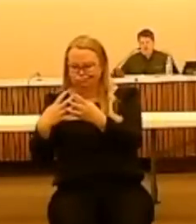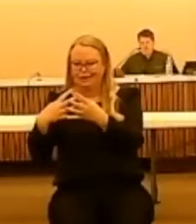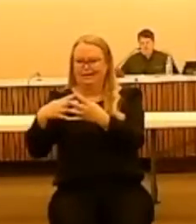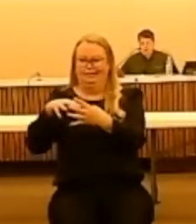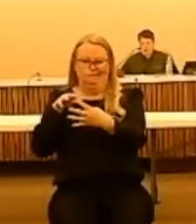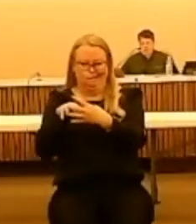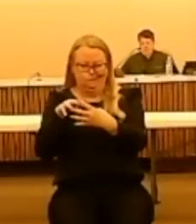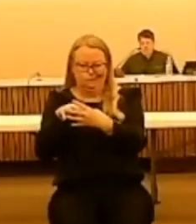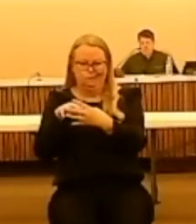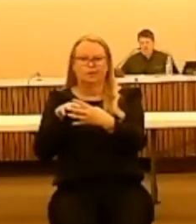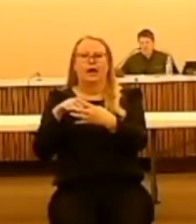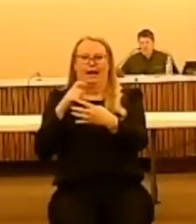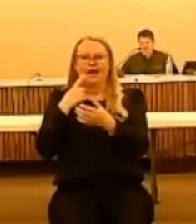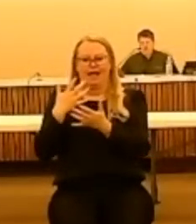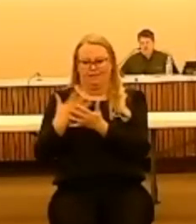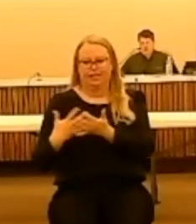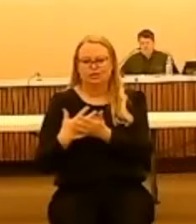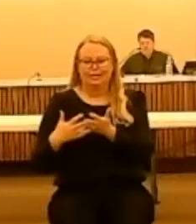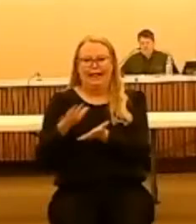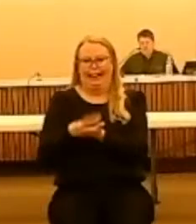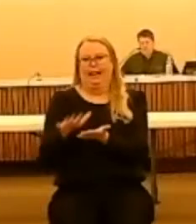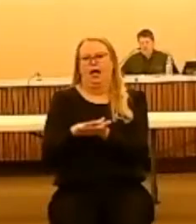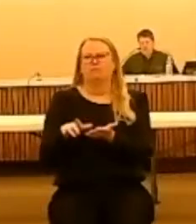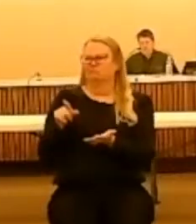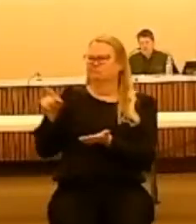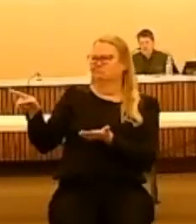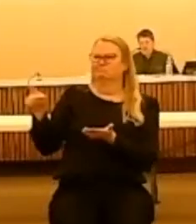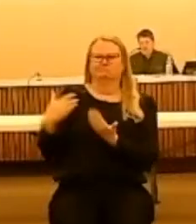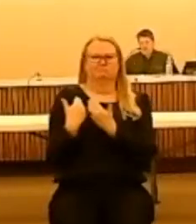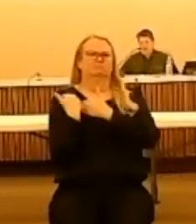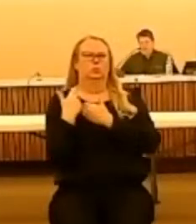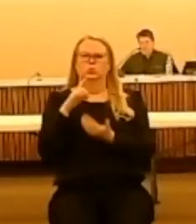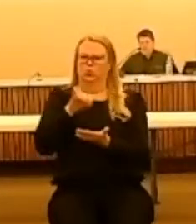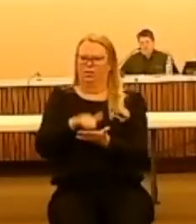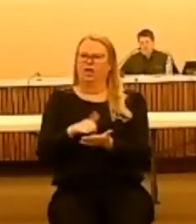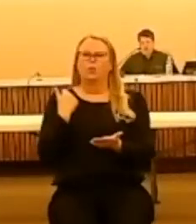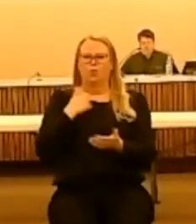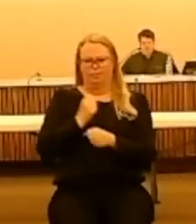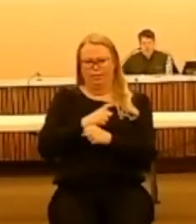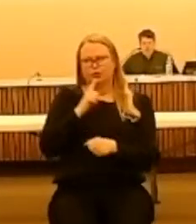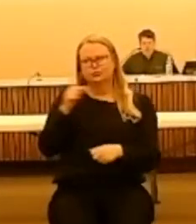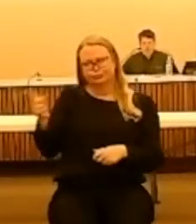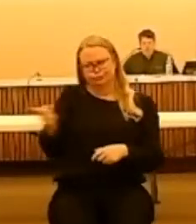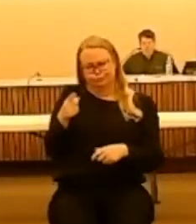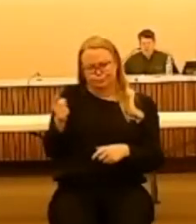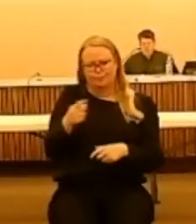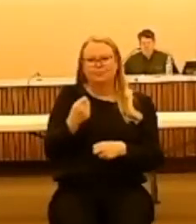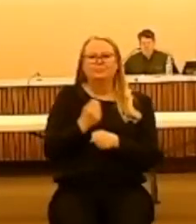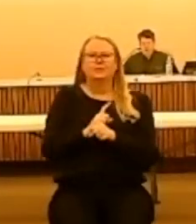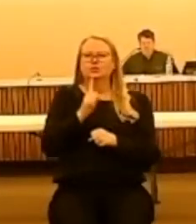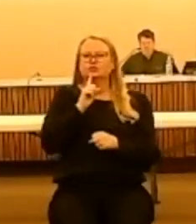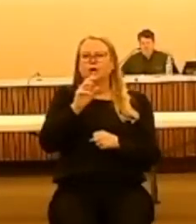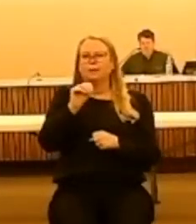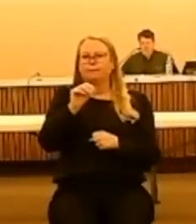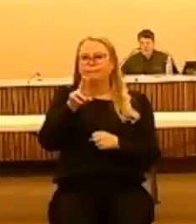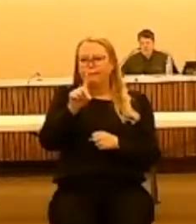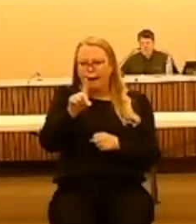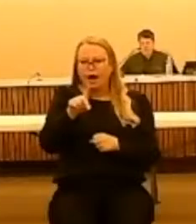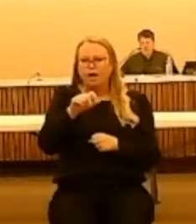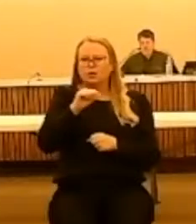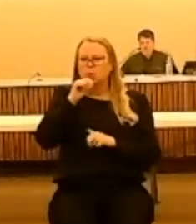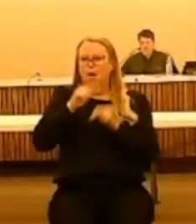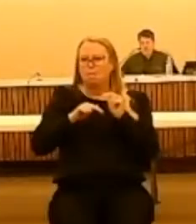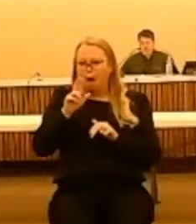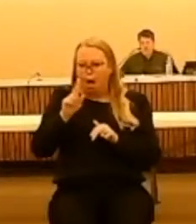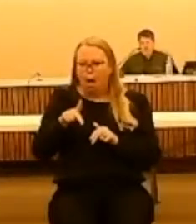know, and runoff from the construction itself. So as to keep, you know, mud flowing, keep mud from flowing into the